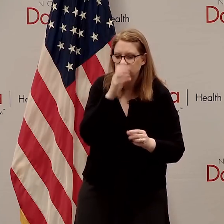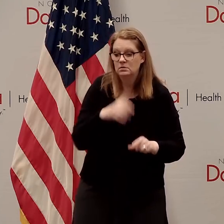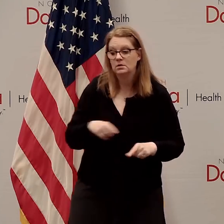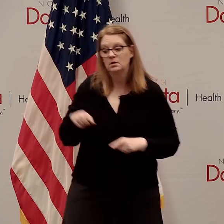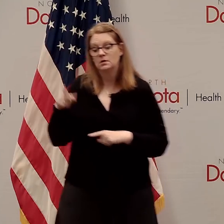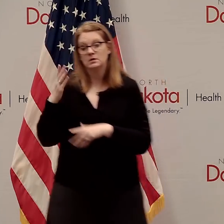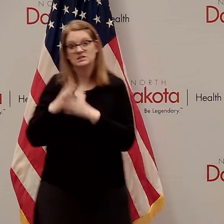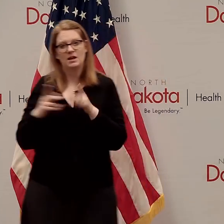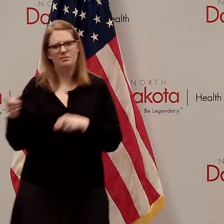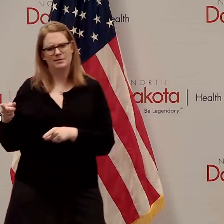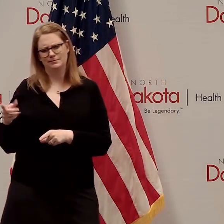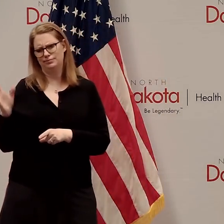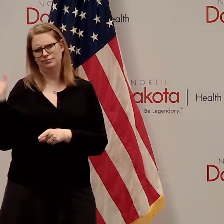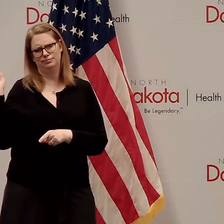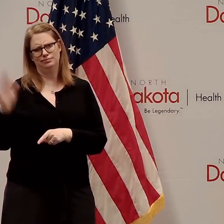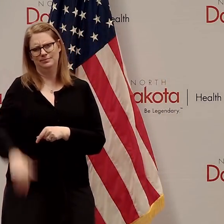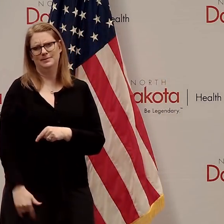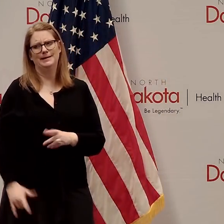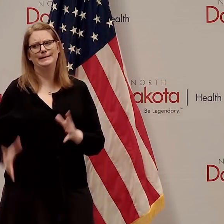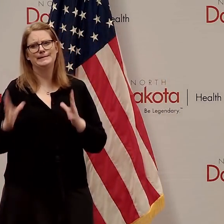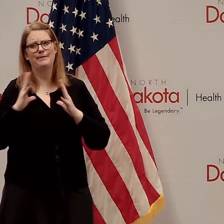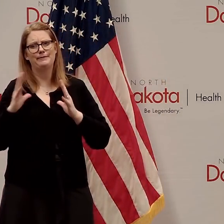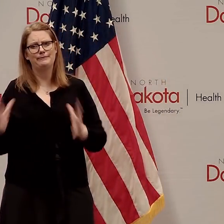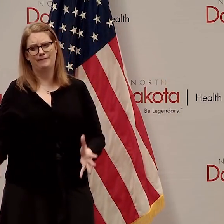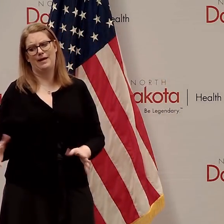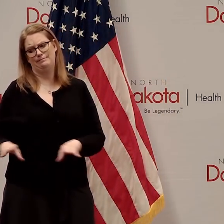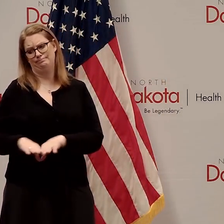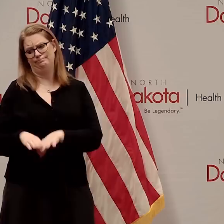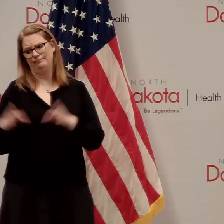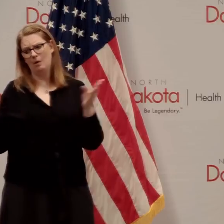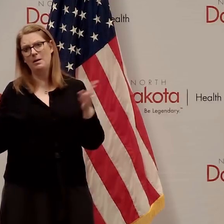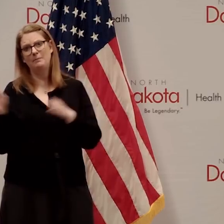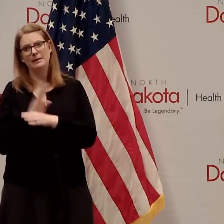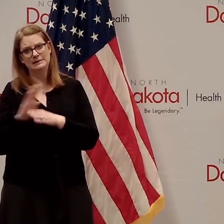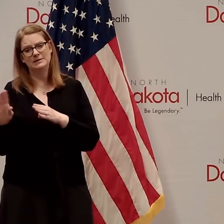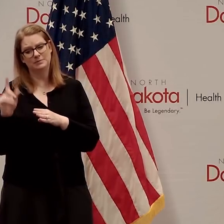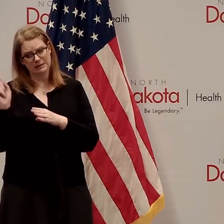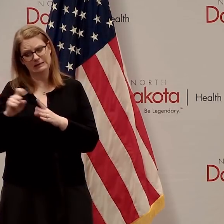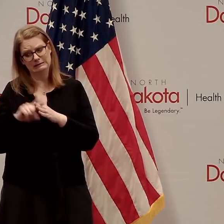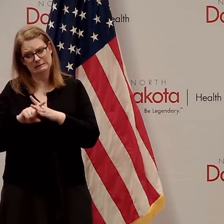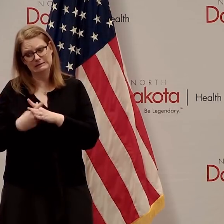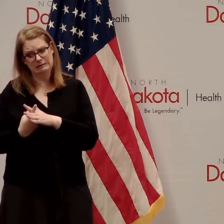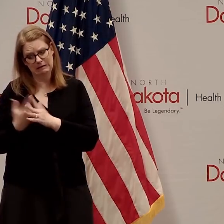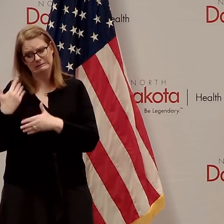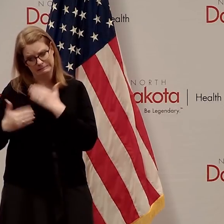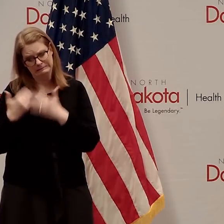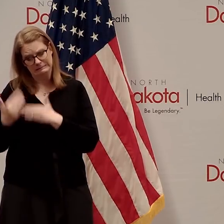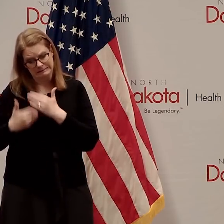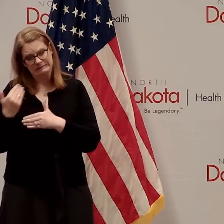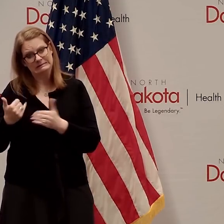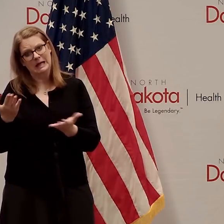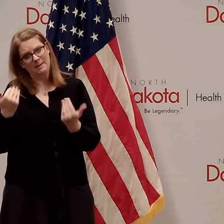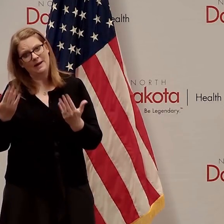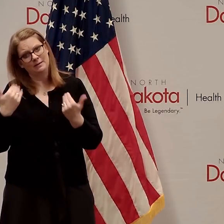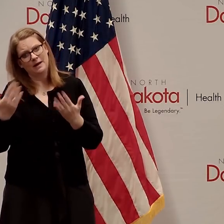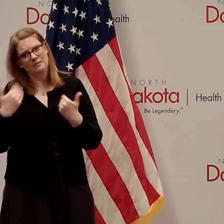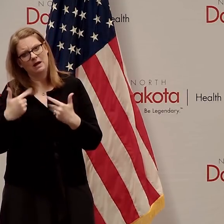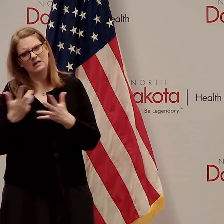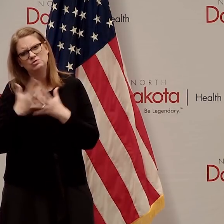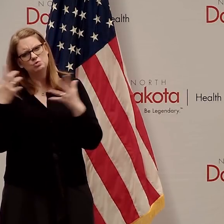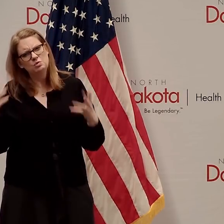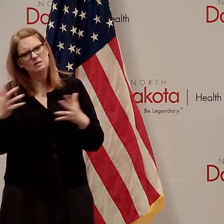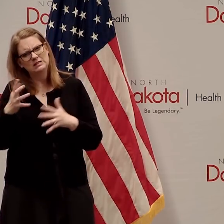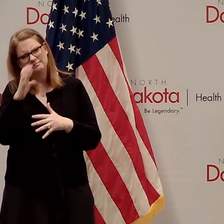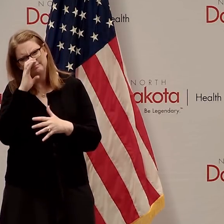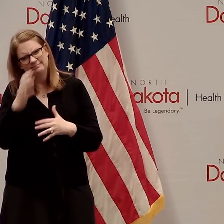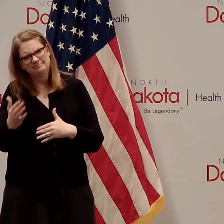too far and it's time to, reopen our business and restart our economy. And I think those that I